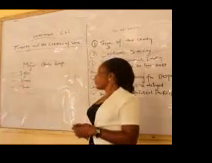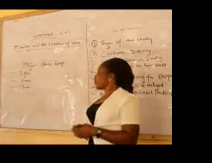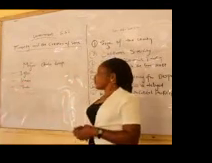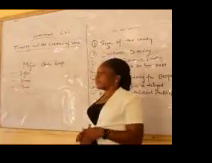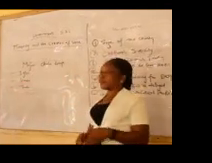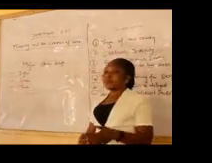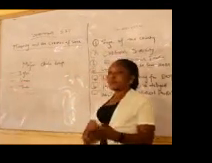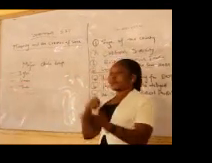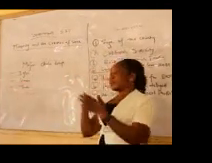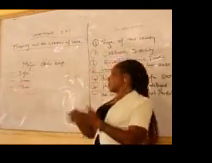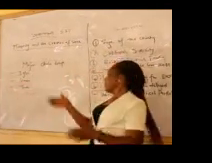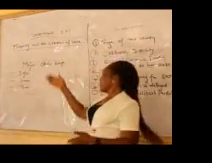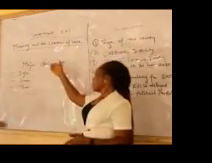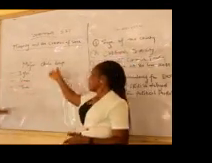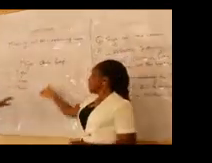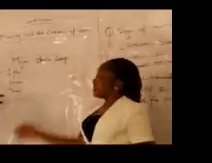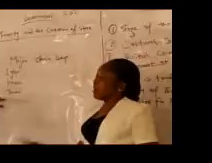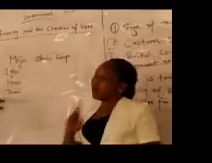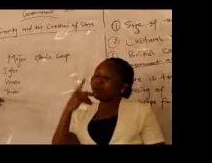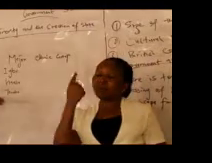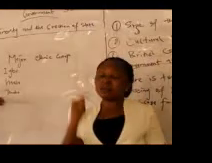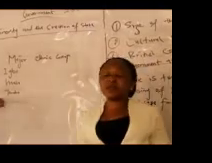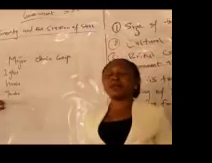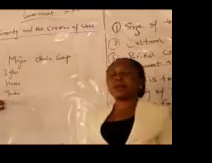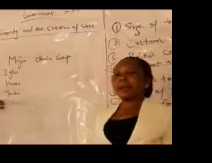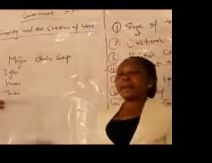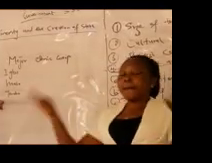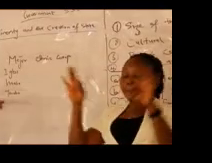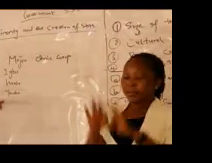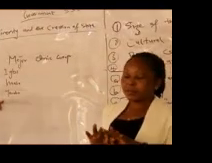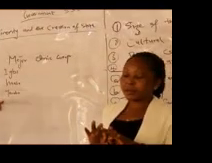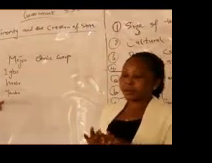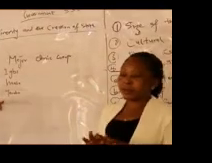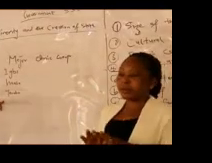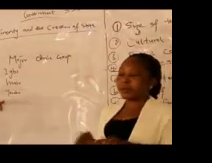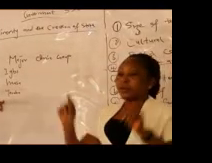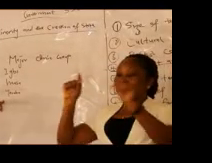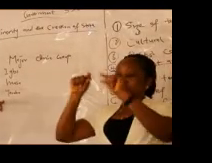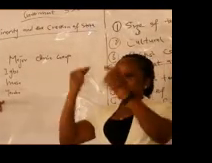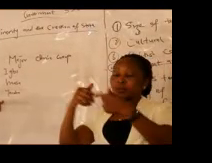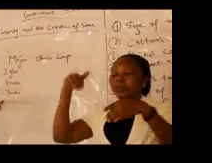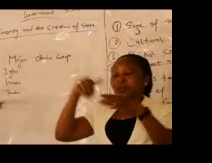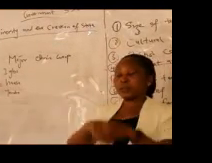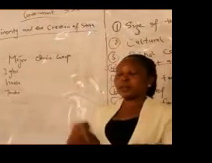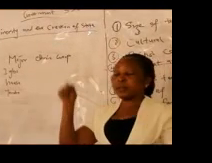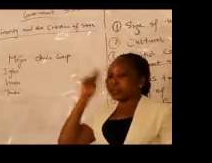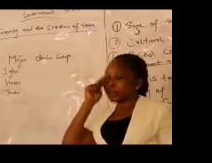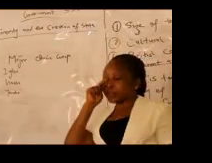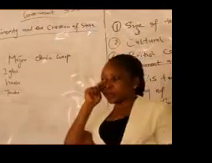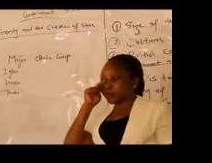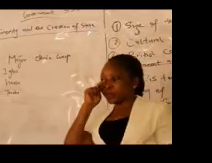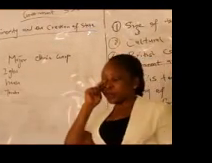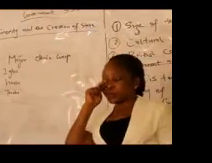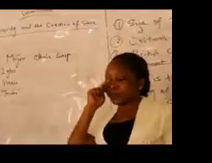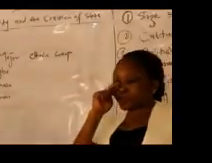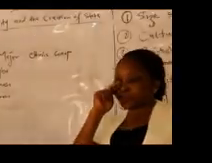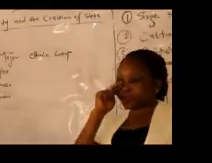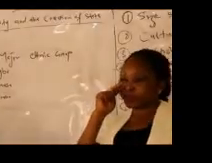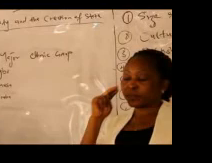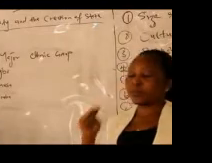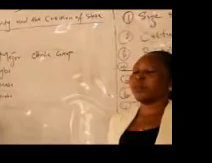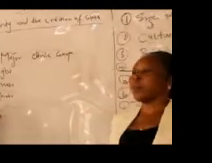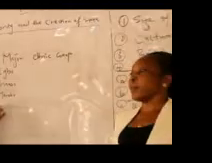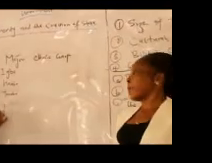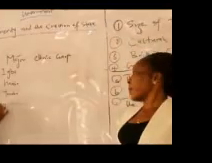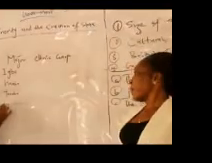These are the major ethnic groups in Nigeria. They are just 3 in number. And then when you're talking about the minor ethnic